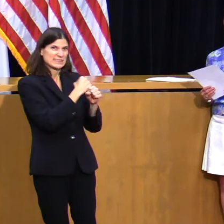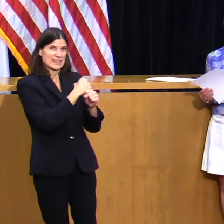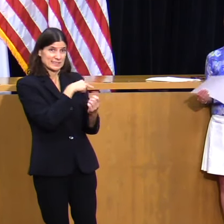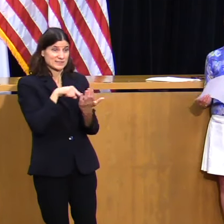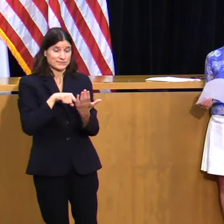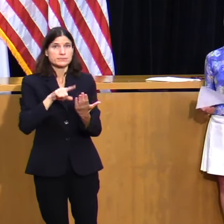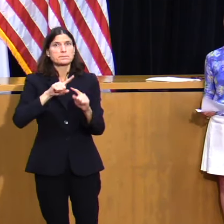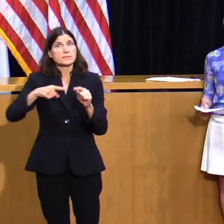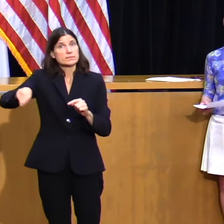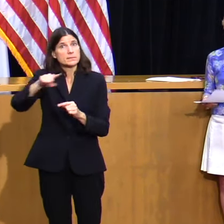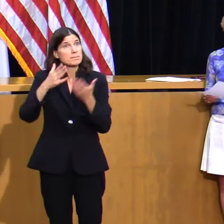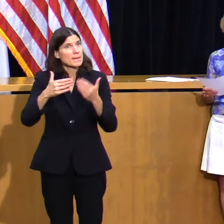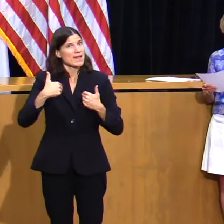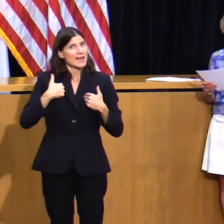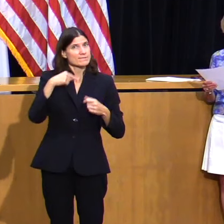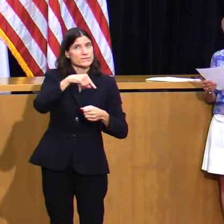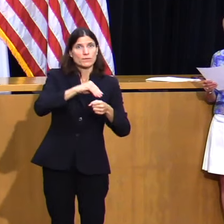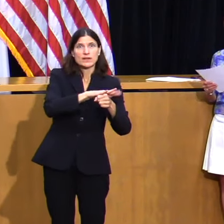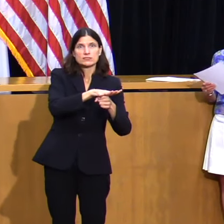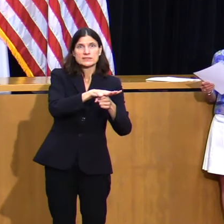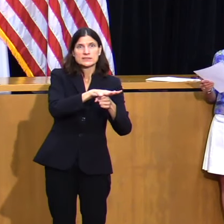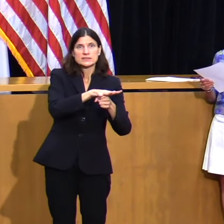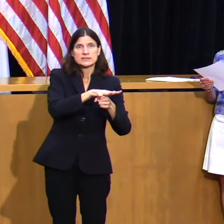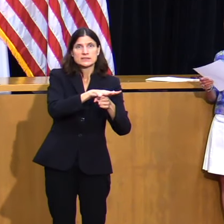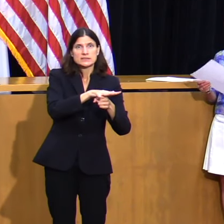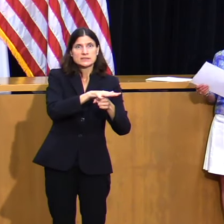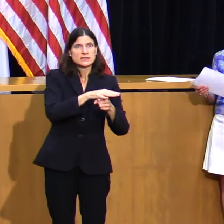55,000 emergency department business and